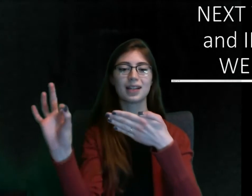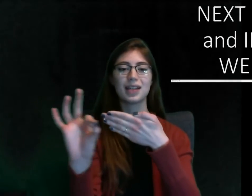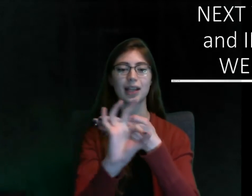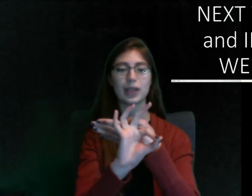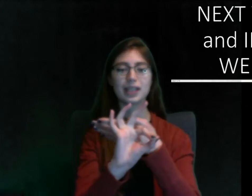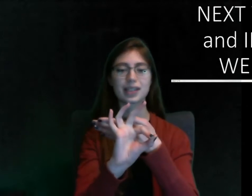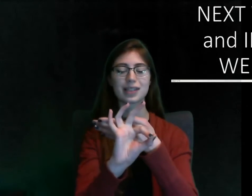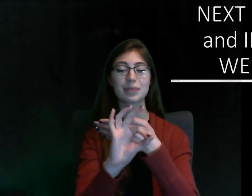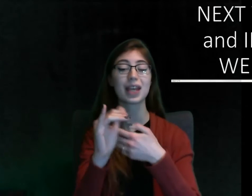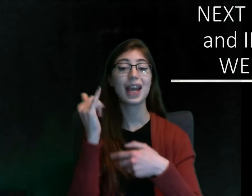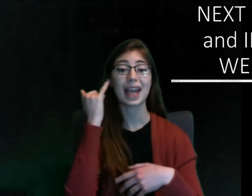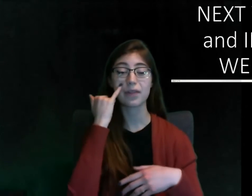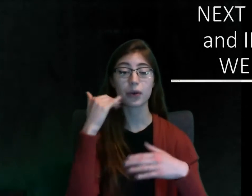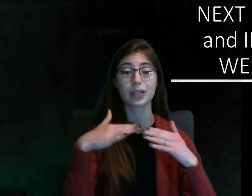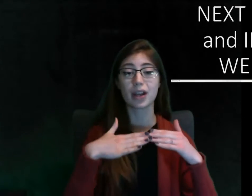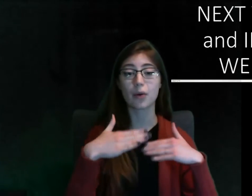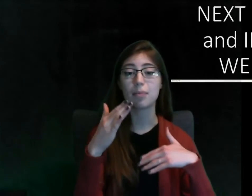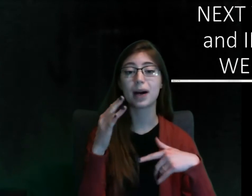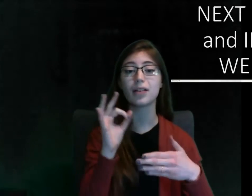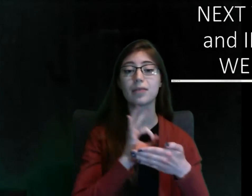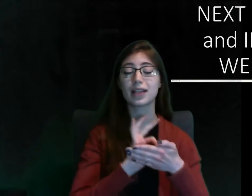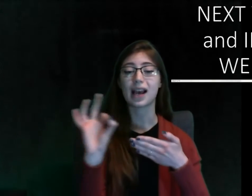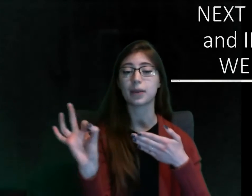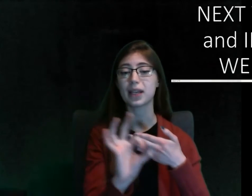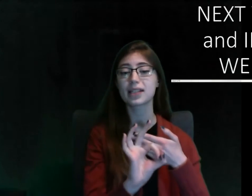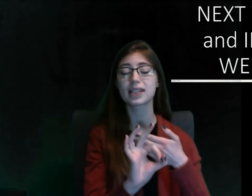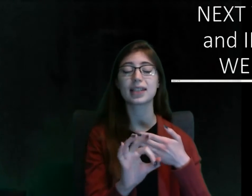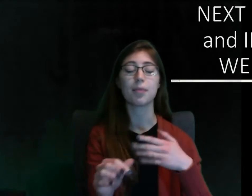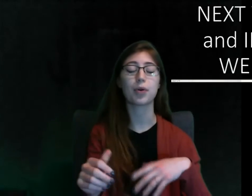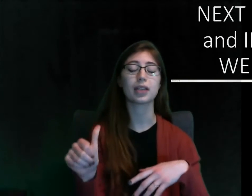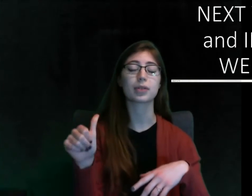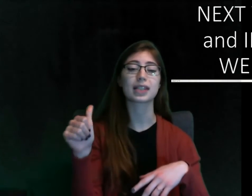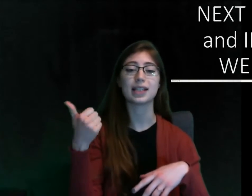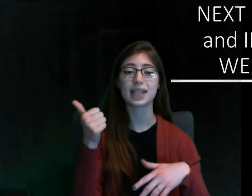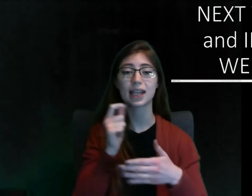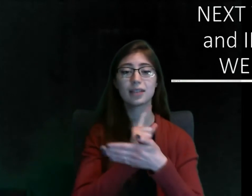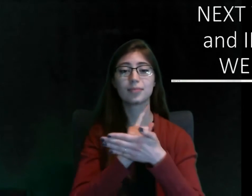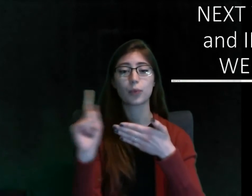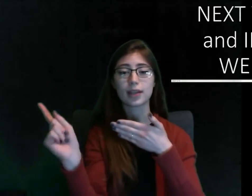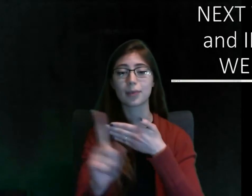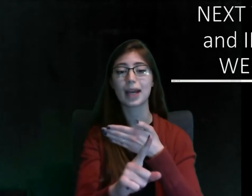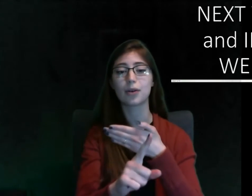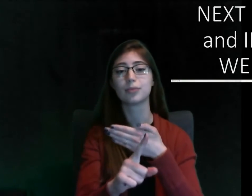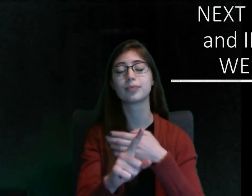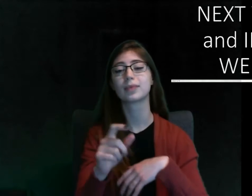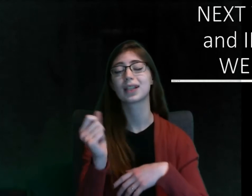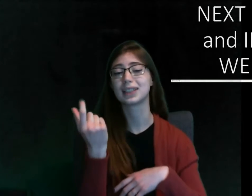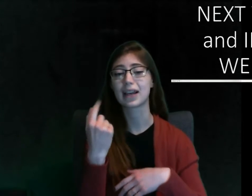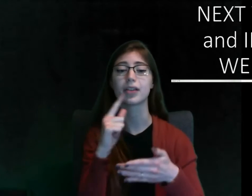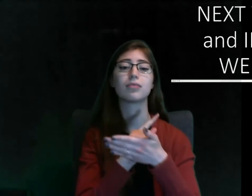9 weeks. If you're going to go above 9 weeks, at that point you would sign 10 week from now, 11 week